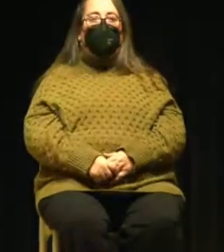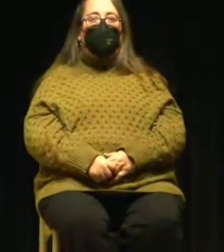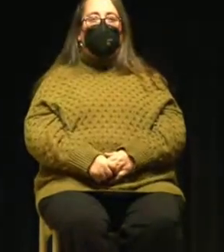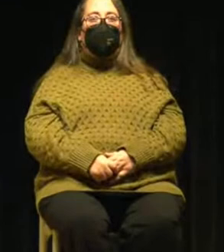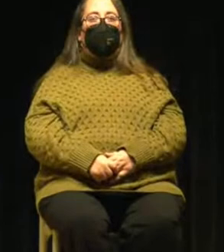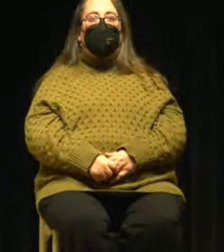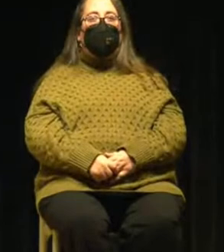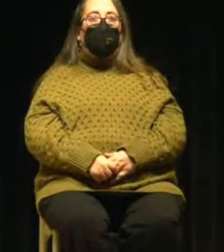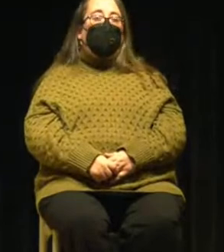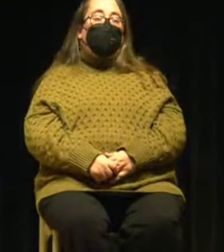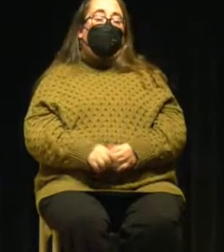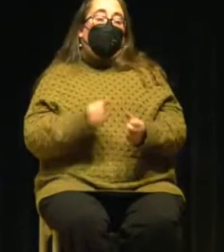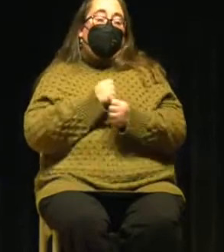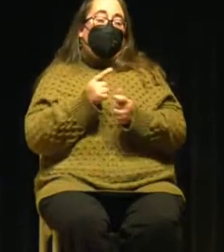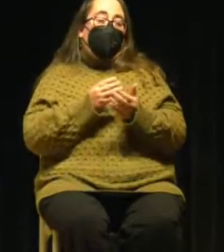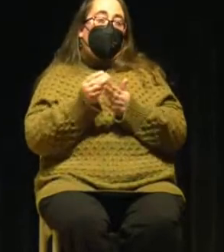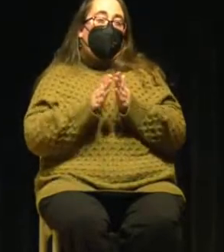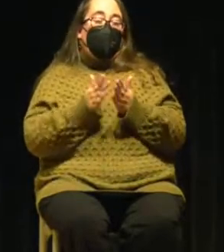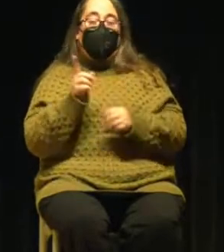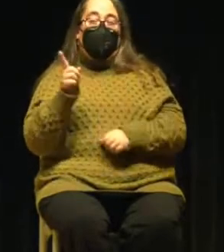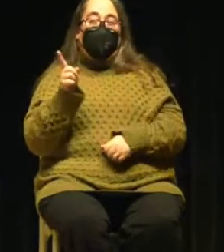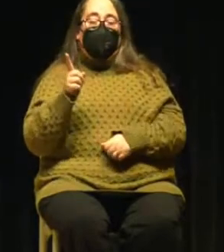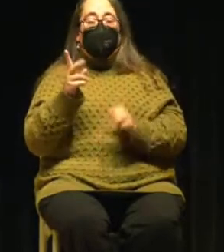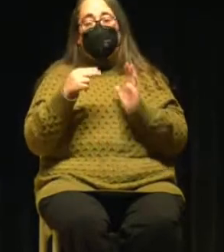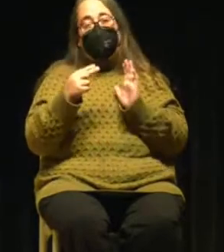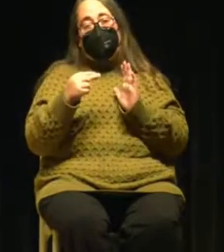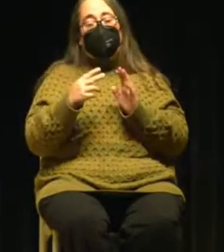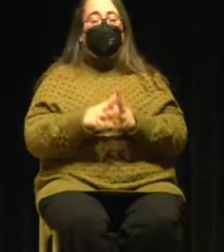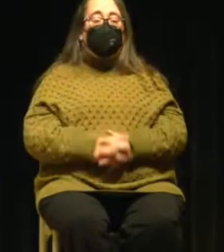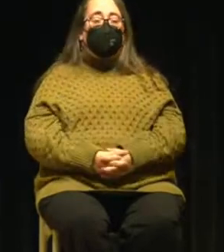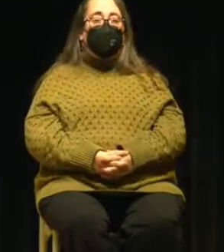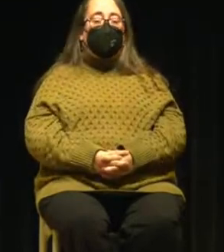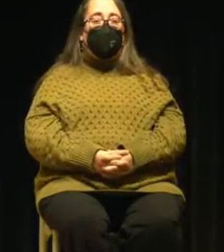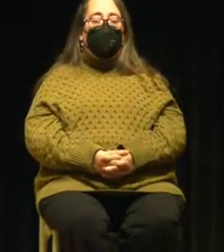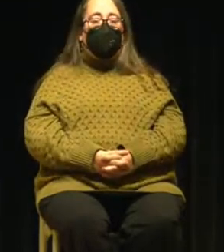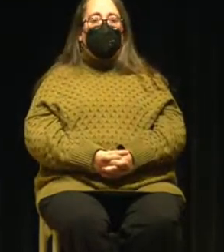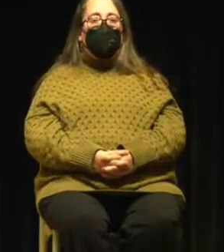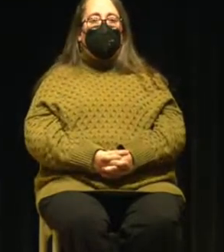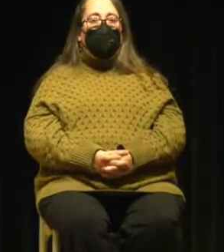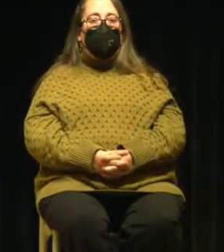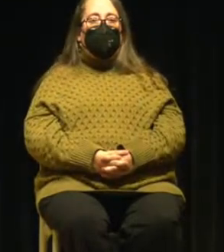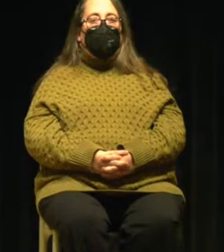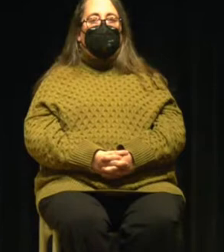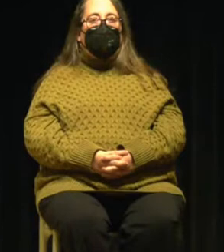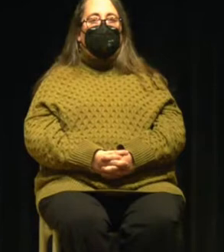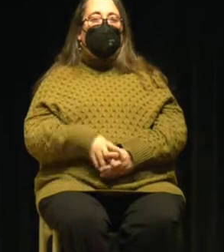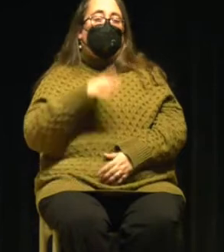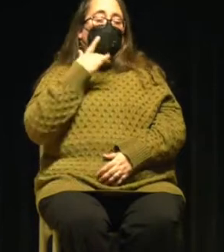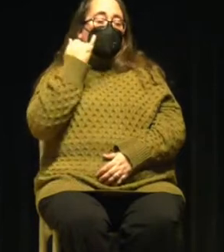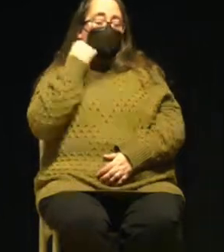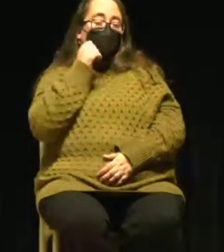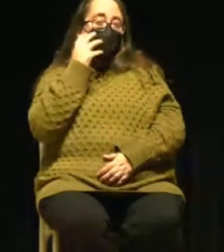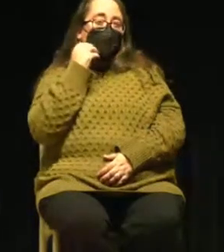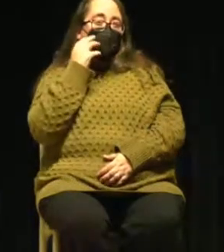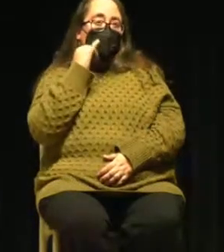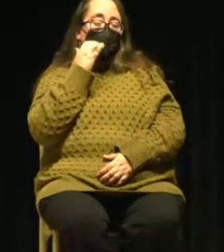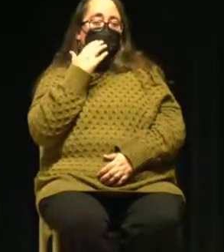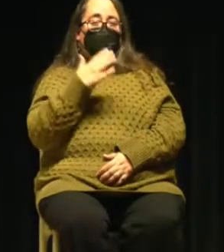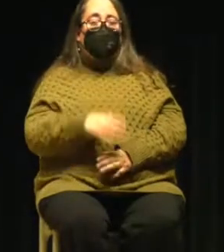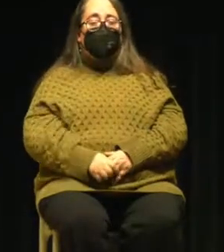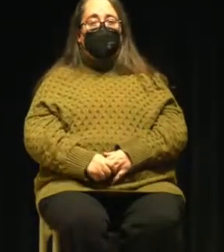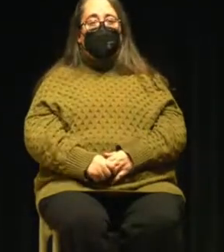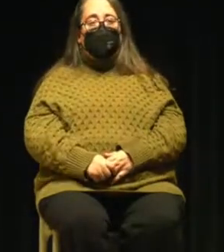got a copy of the book outside. They're outside. Read it, you know, you're lucky if you haven't experienced it. That's good. That's